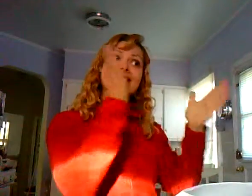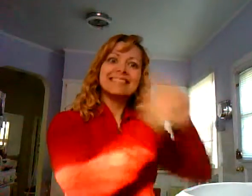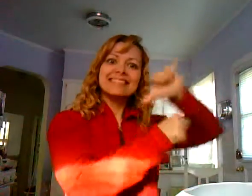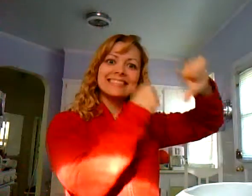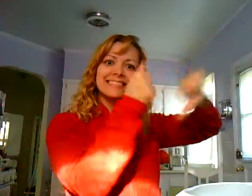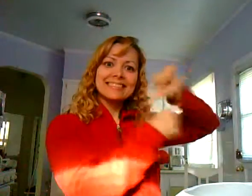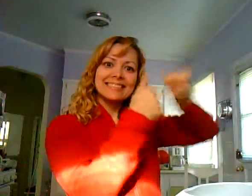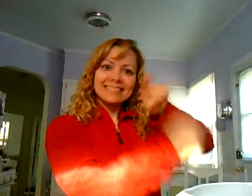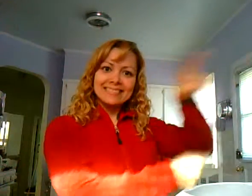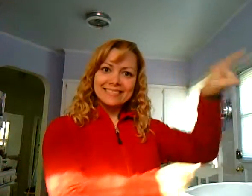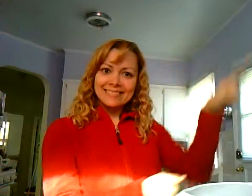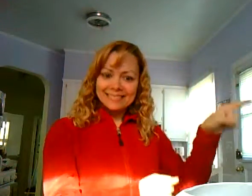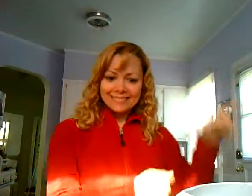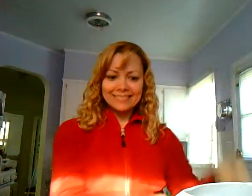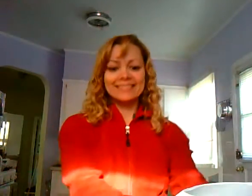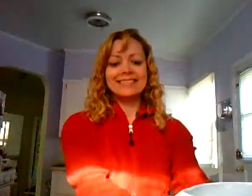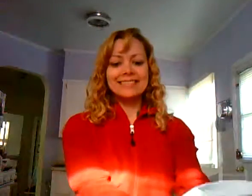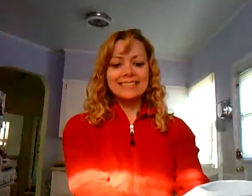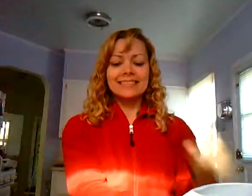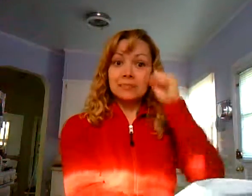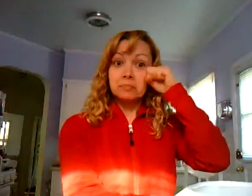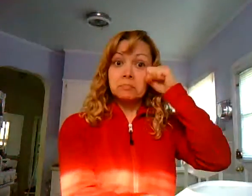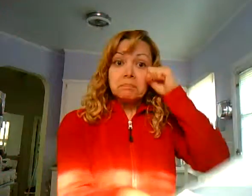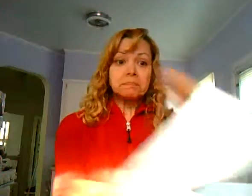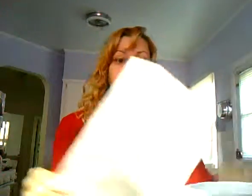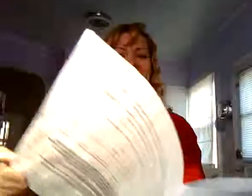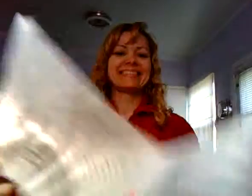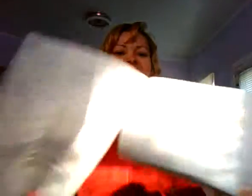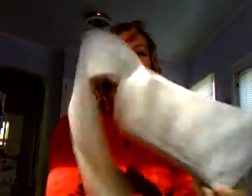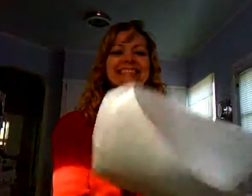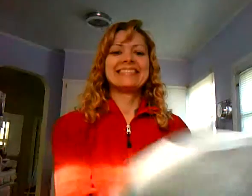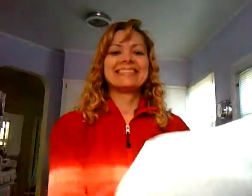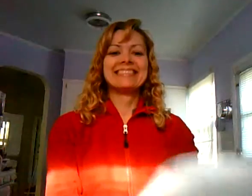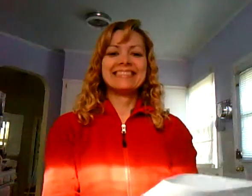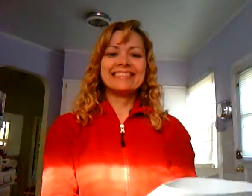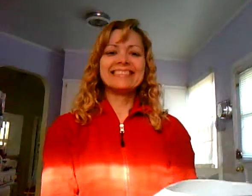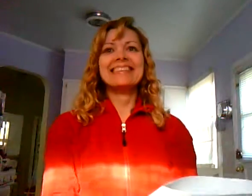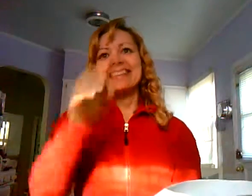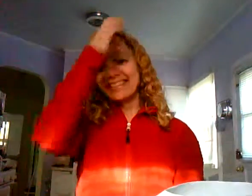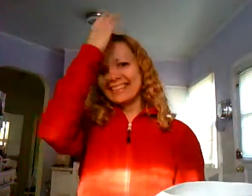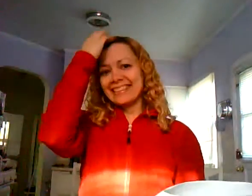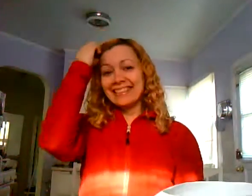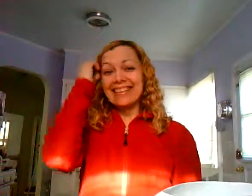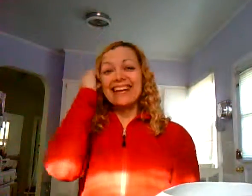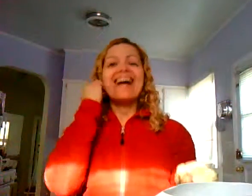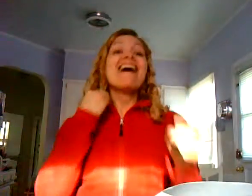to go to VBS because it's more important to be with the church. So I was a little sad about that at the beginning